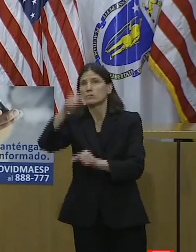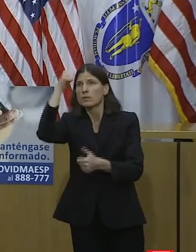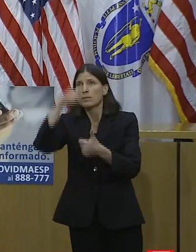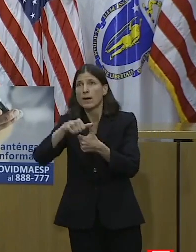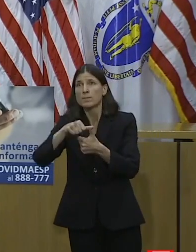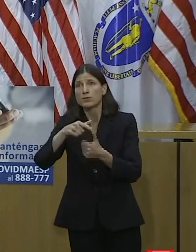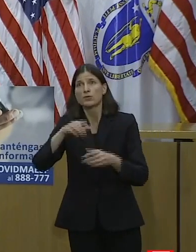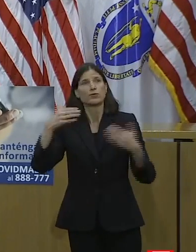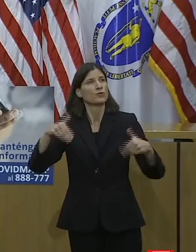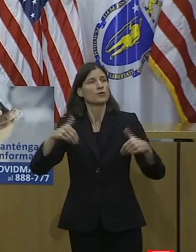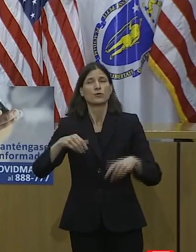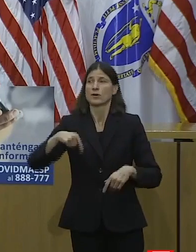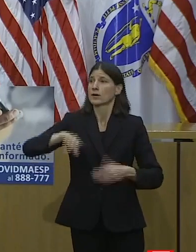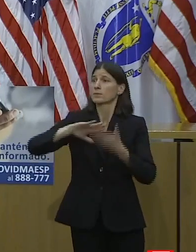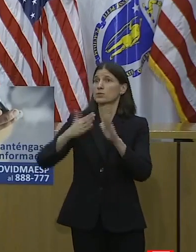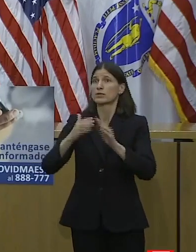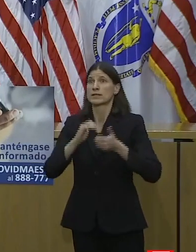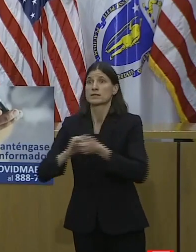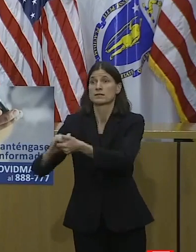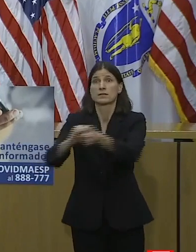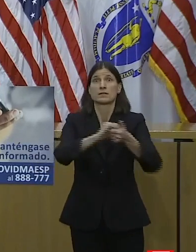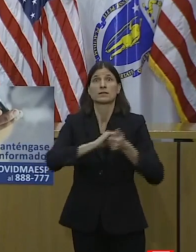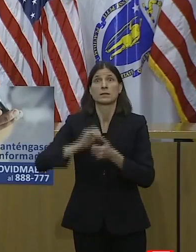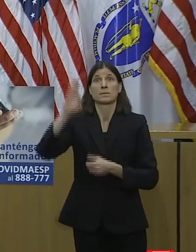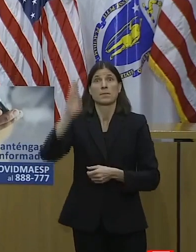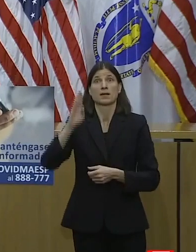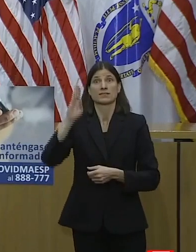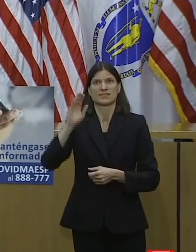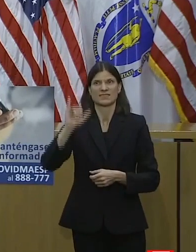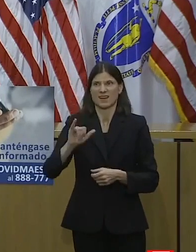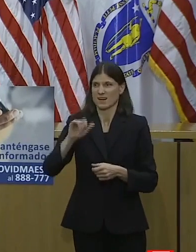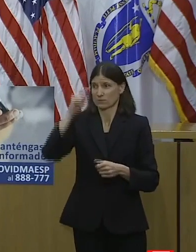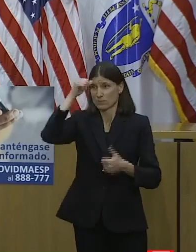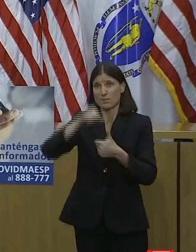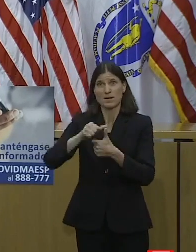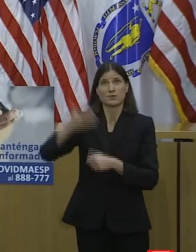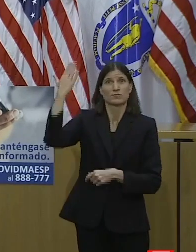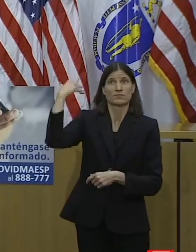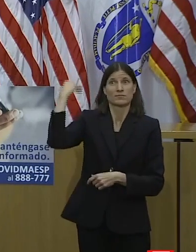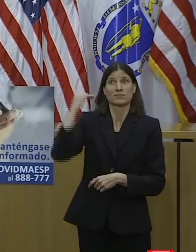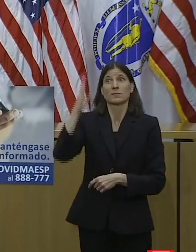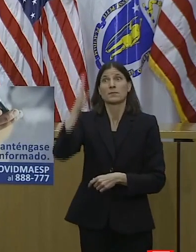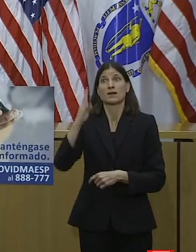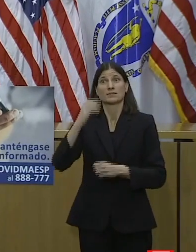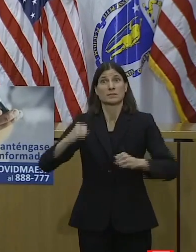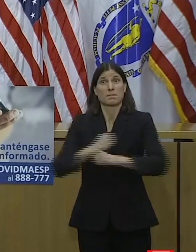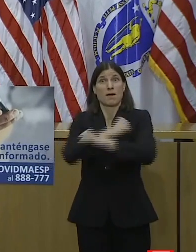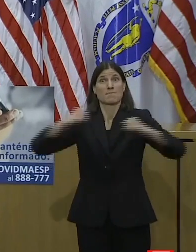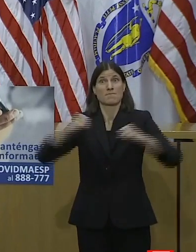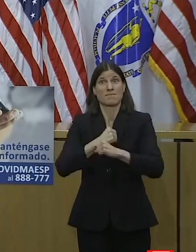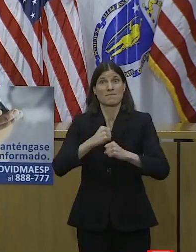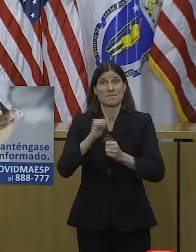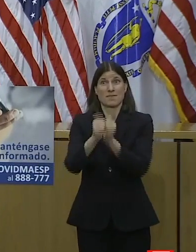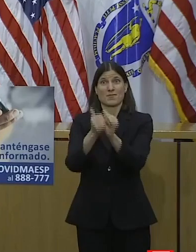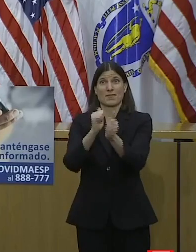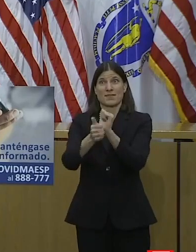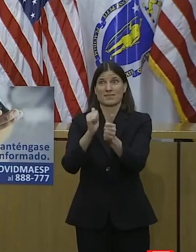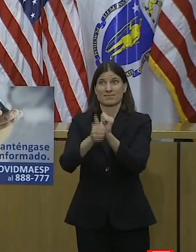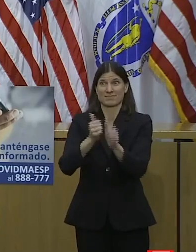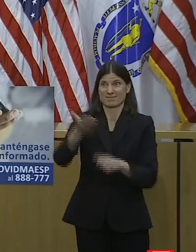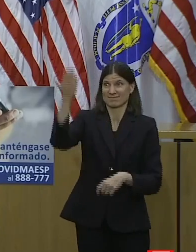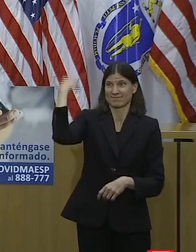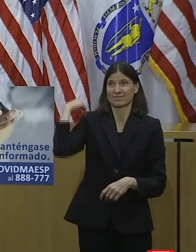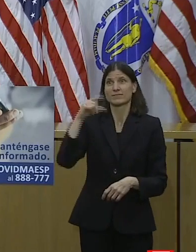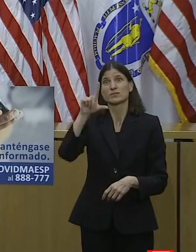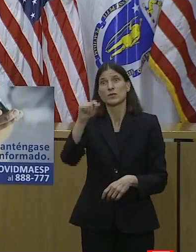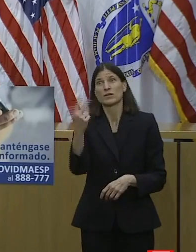bombings. April 15, 2013 was a dark day for the city of Boston and the Commonwealth of Massachusetts